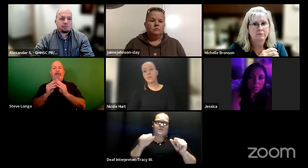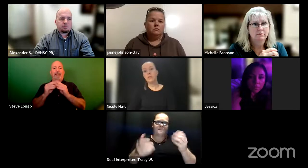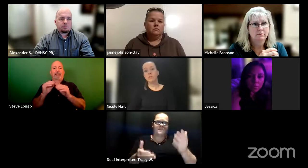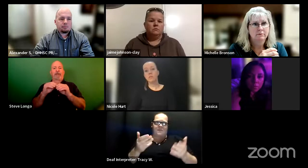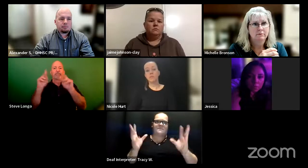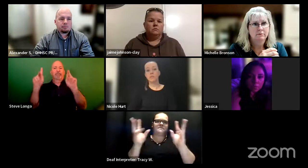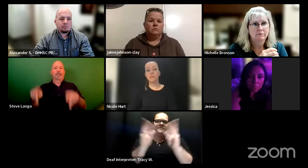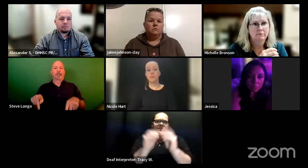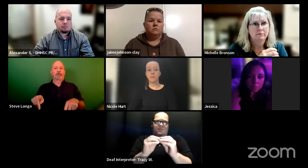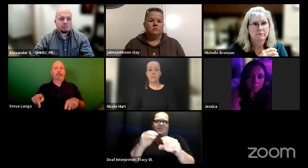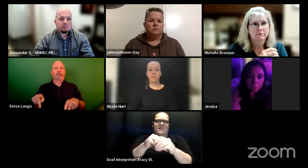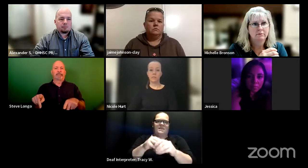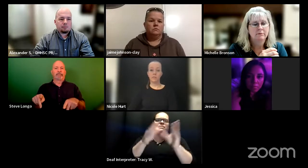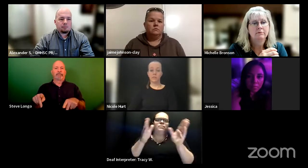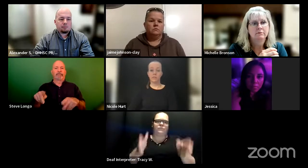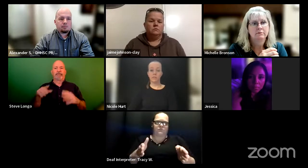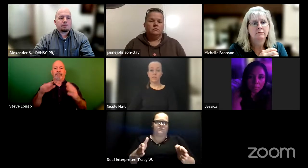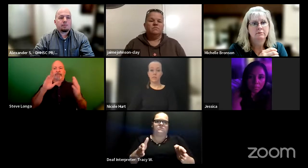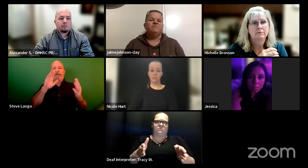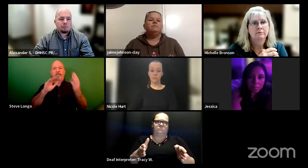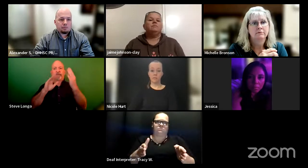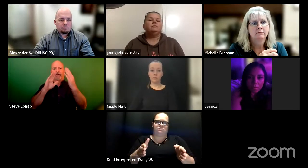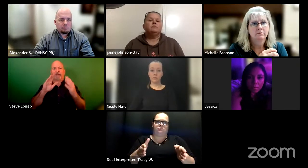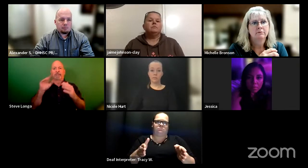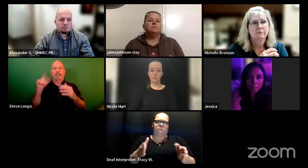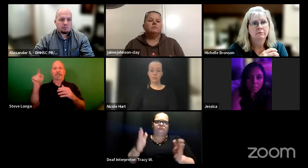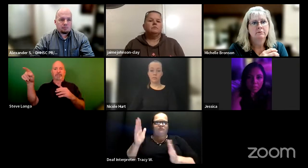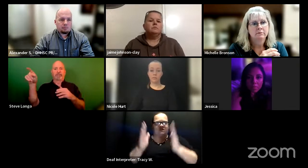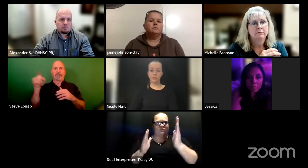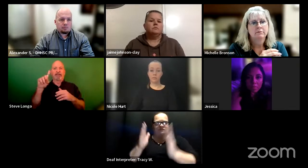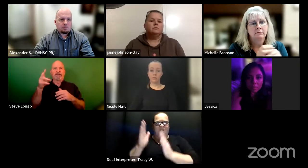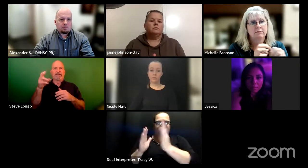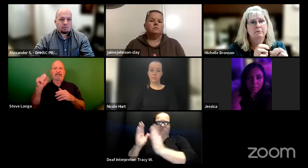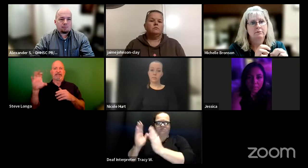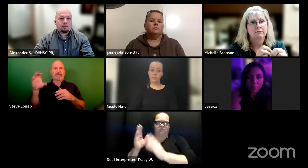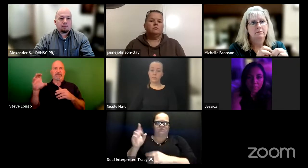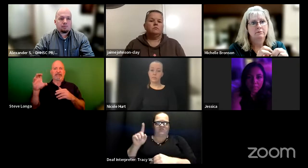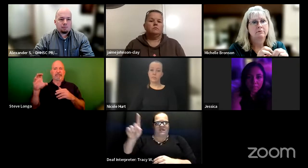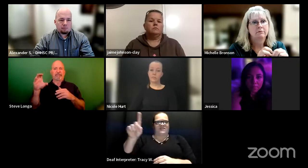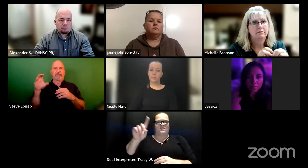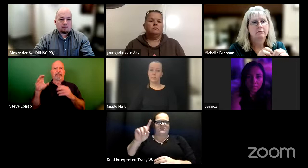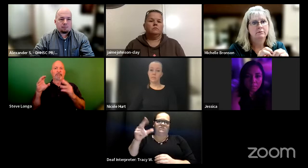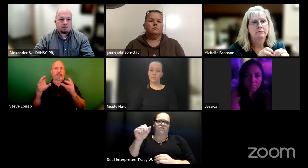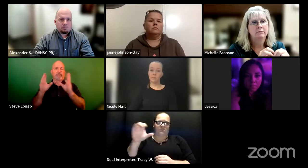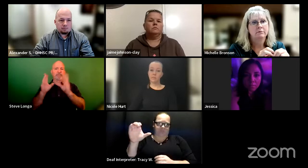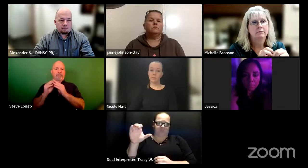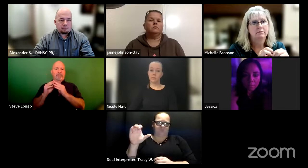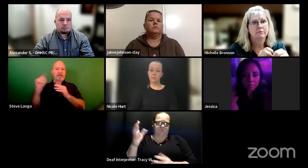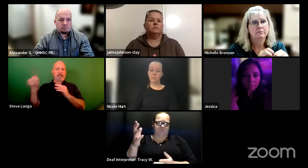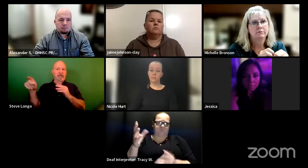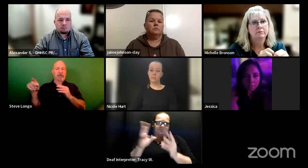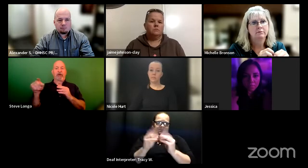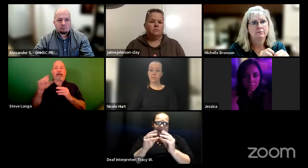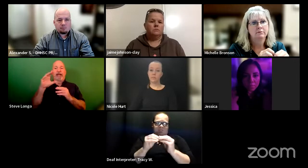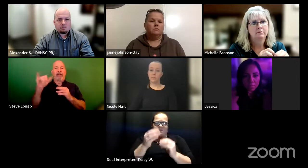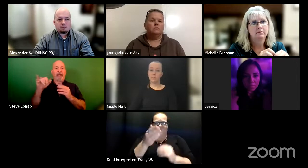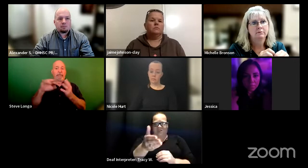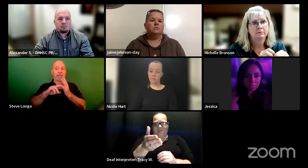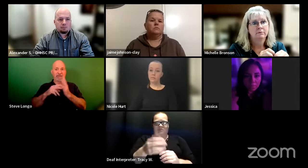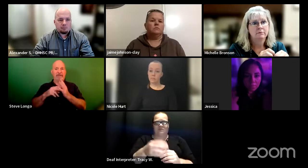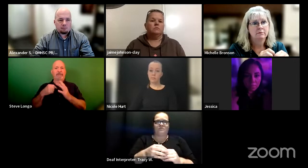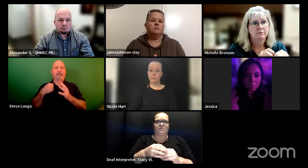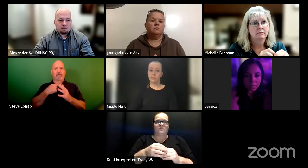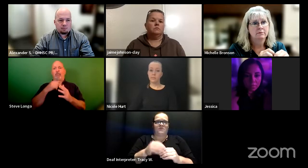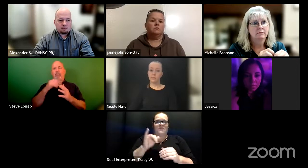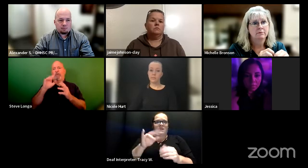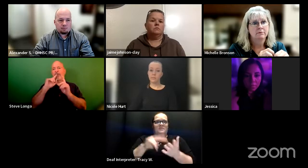Once the incidents have declined and the state opens up more, then